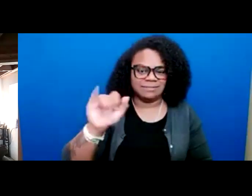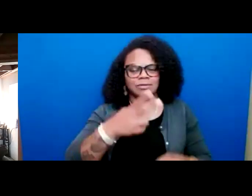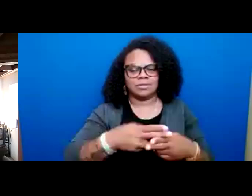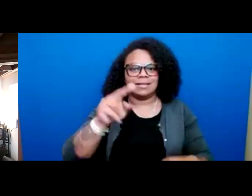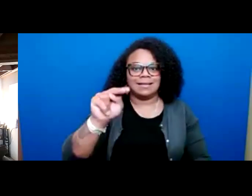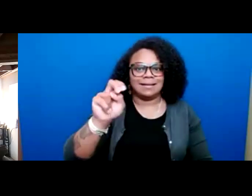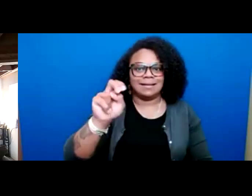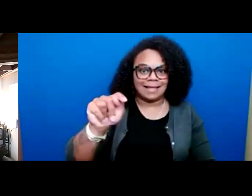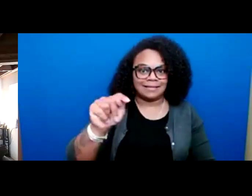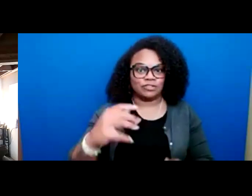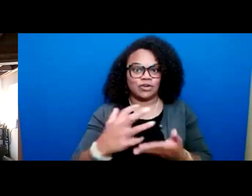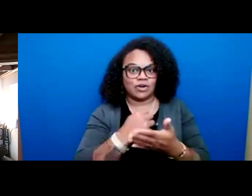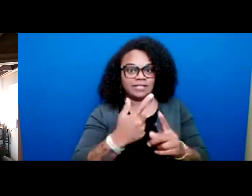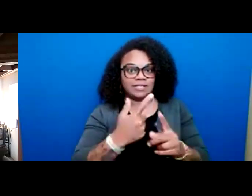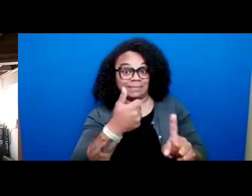NESE.